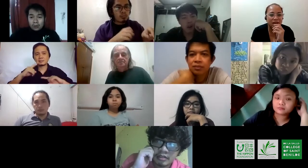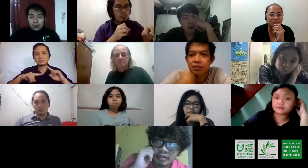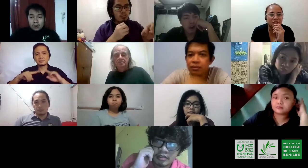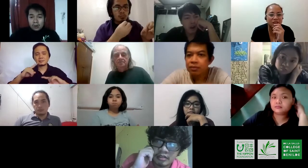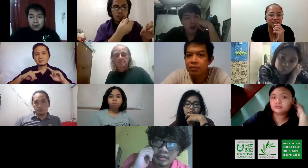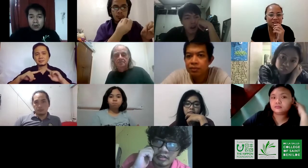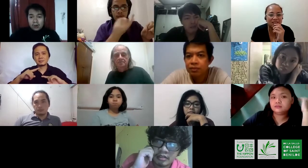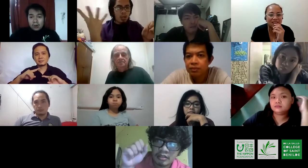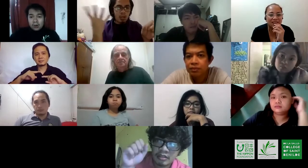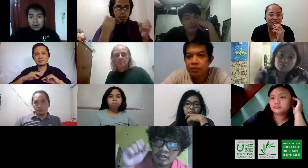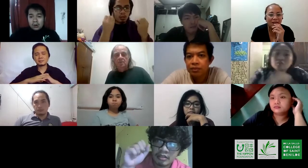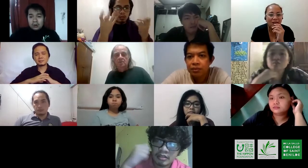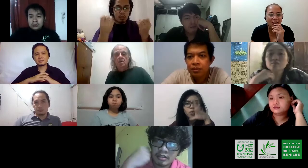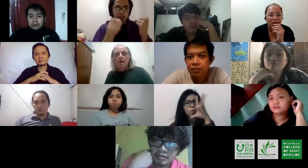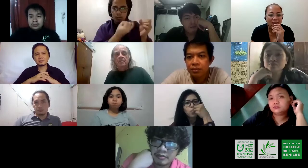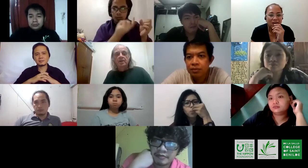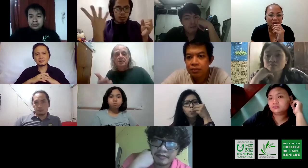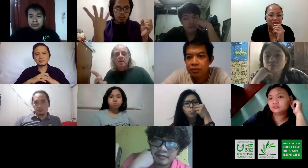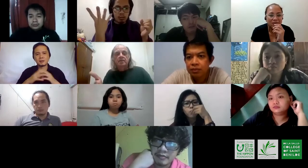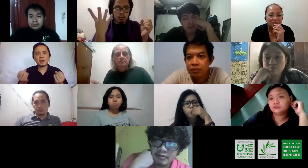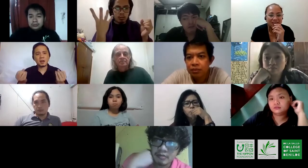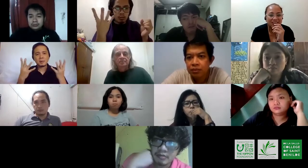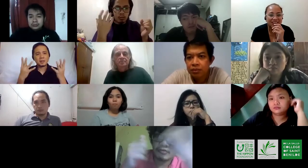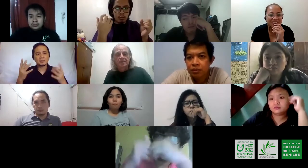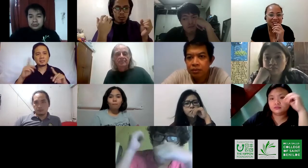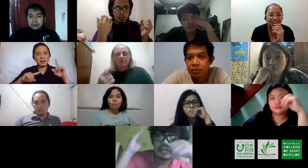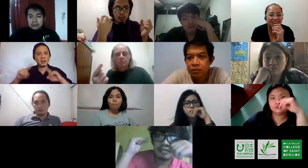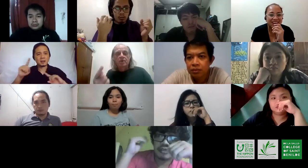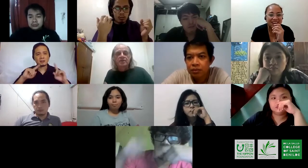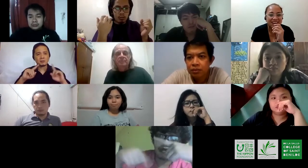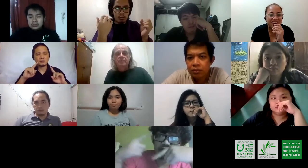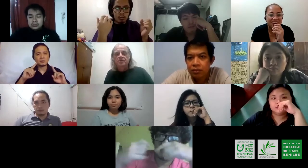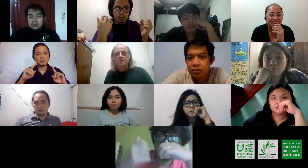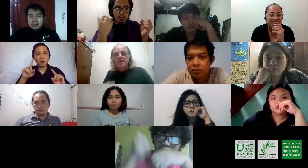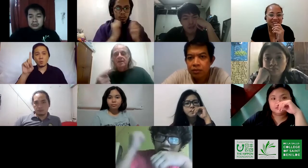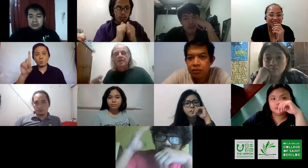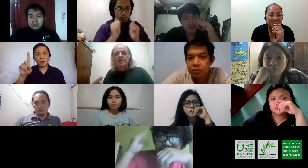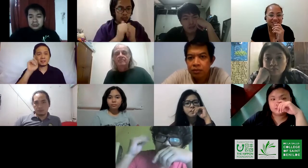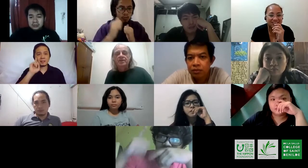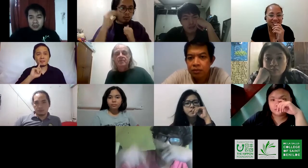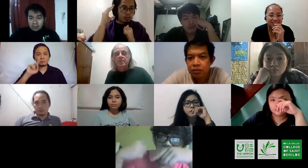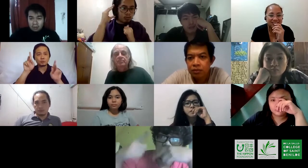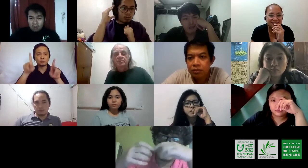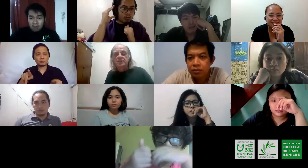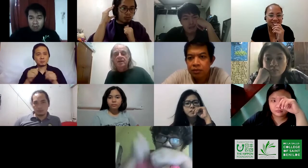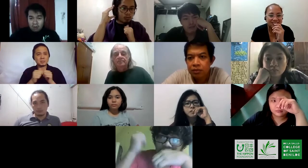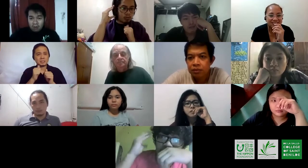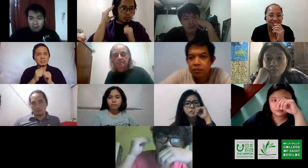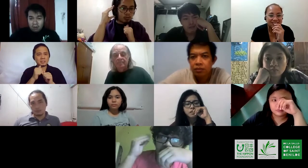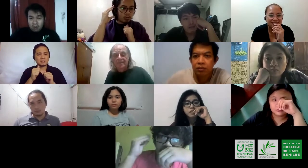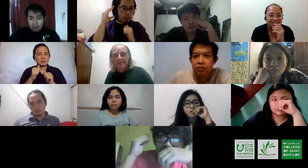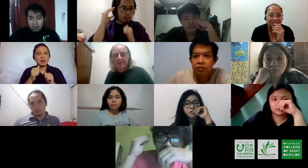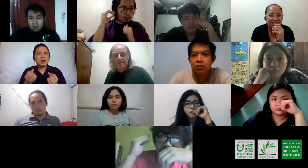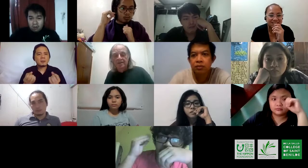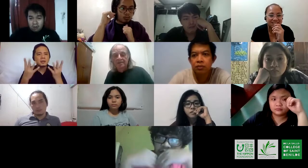How do we answer that, sir? No, how many sign? If there's one deaf person, how many of the deaf people sign?